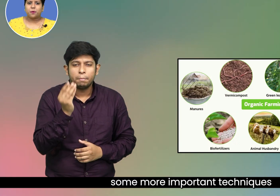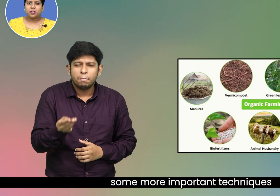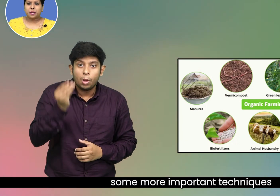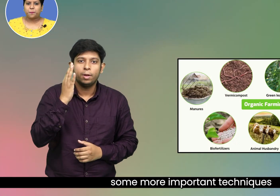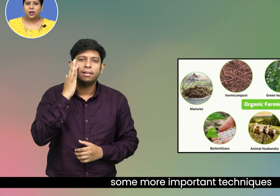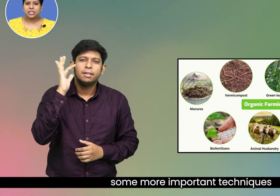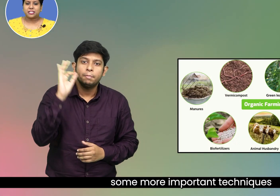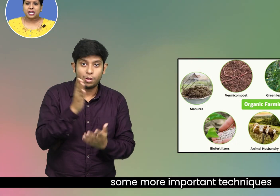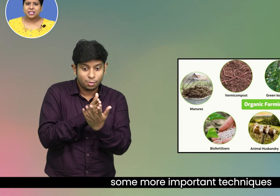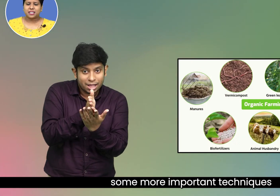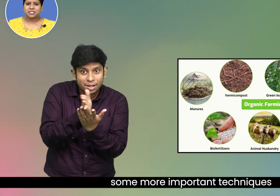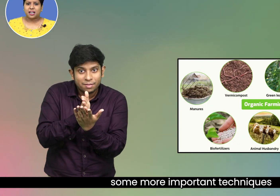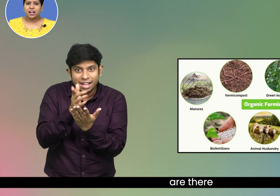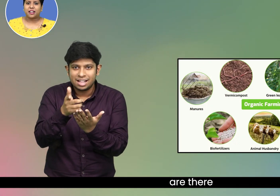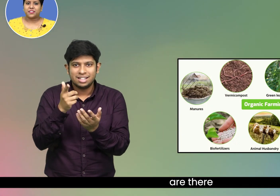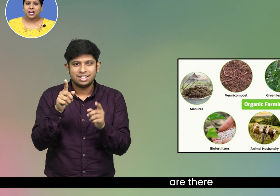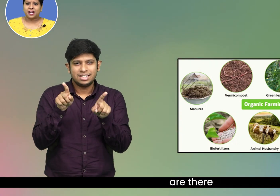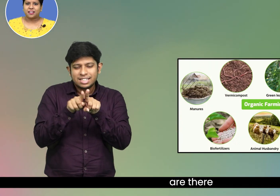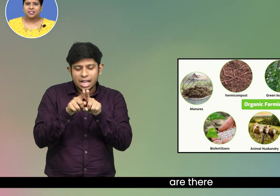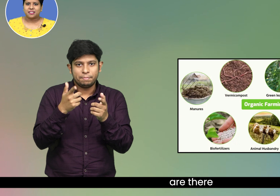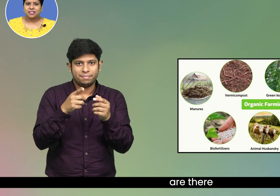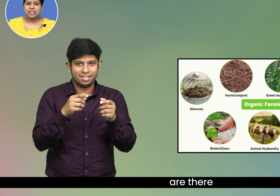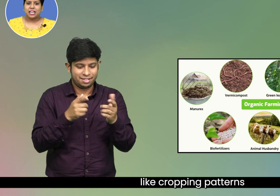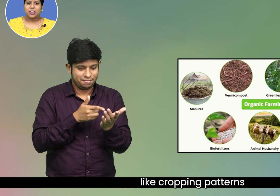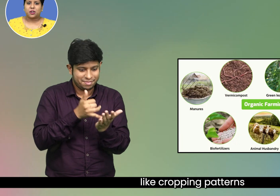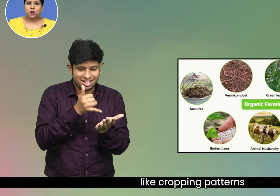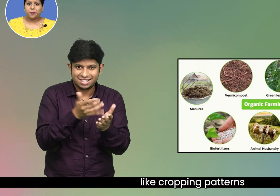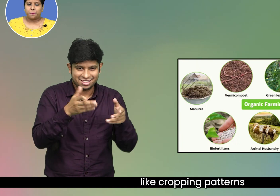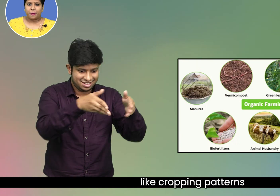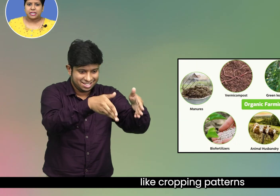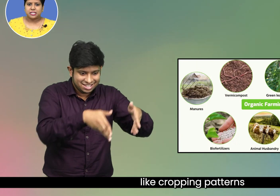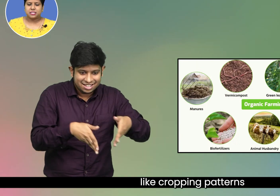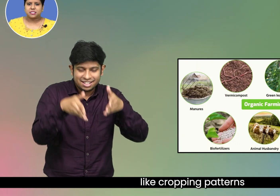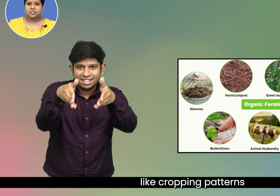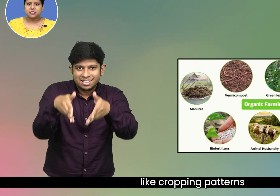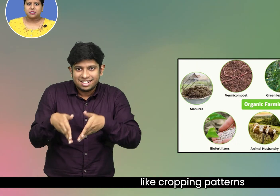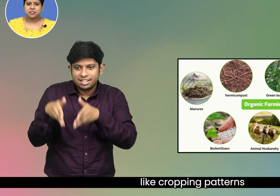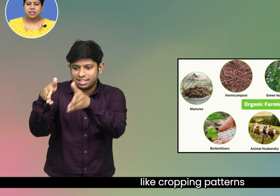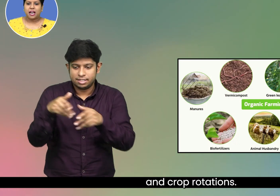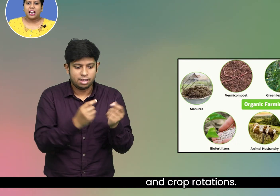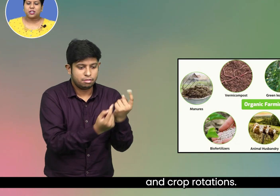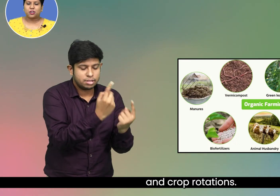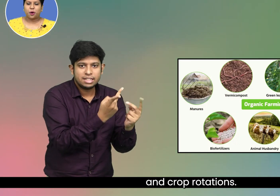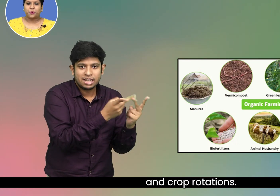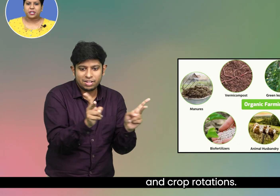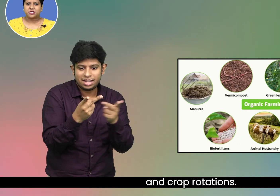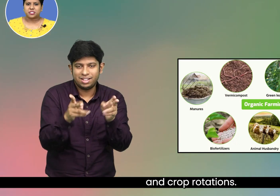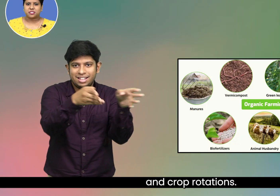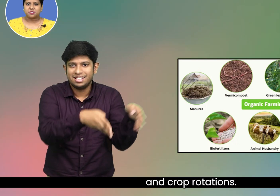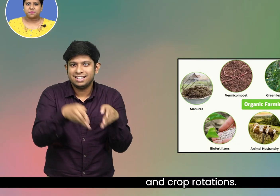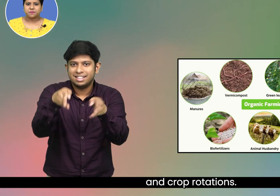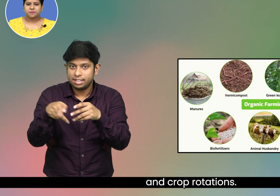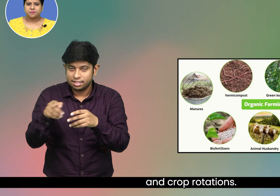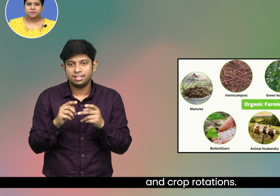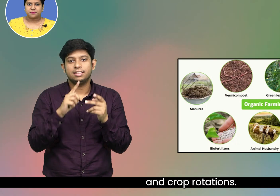some more important techniques are there, like cropping patterns and crop